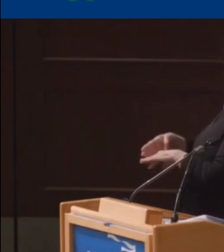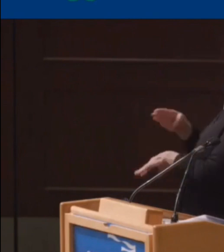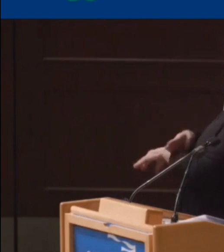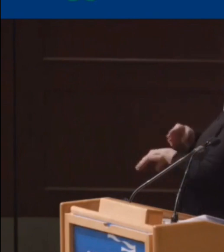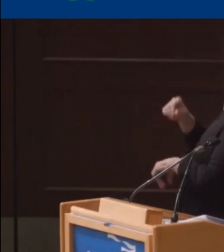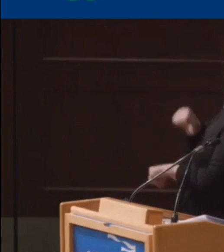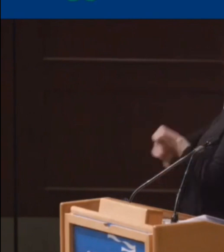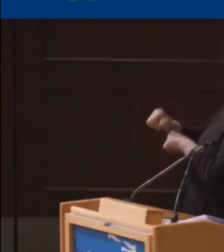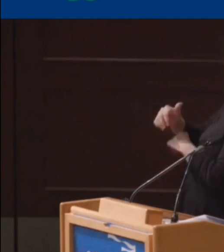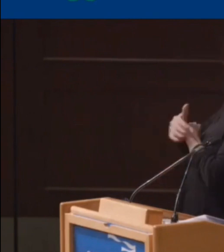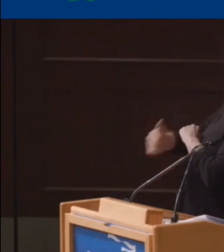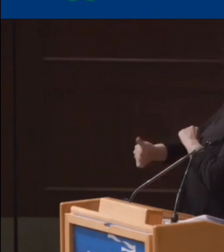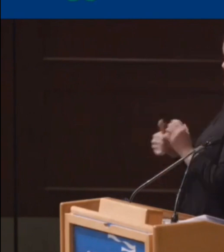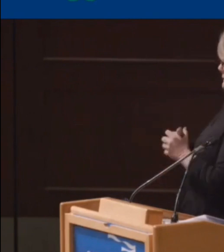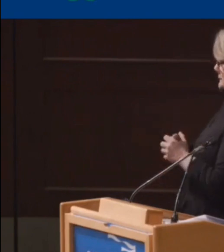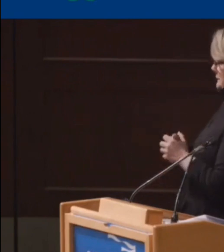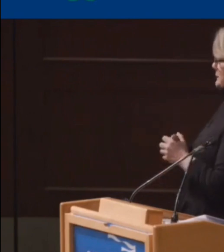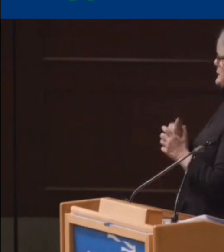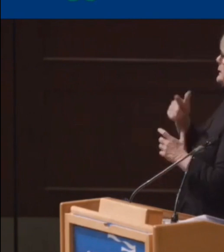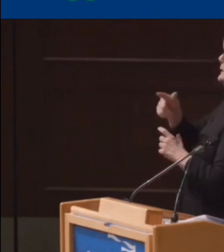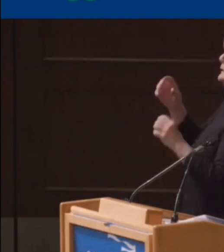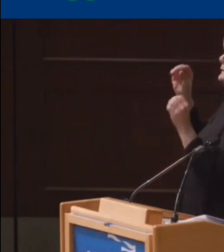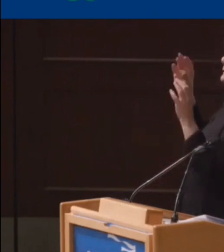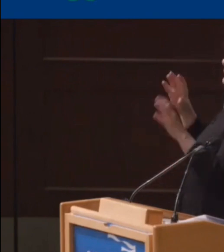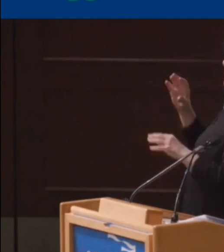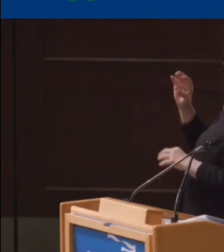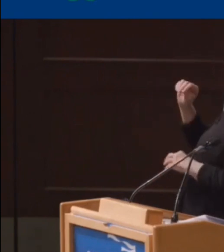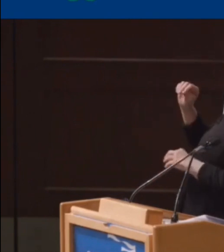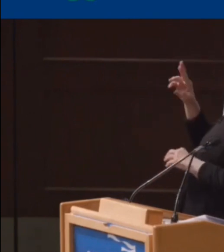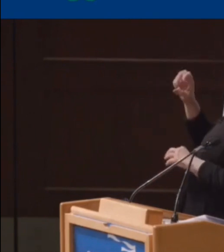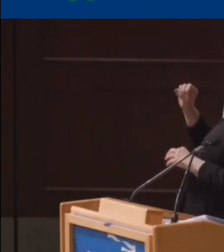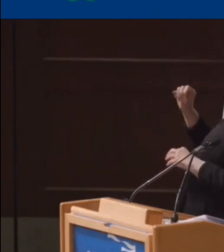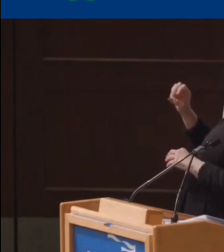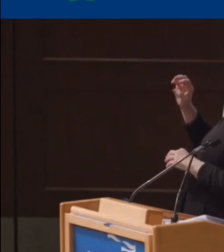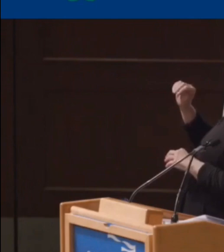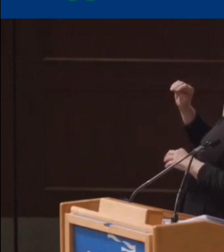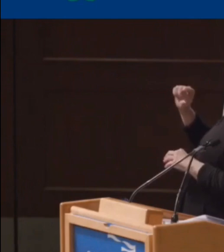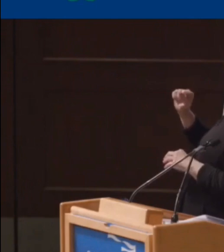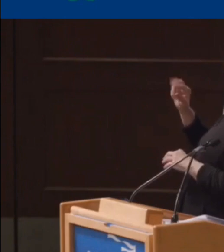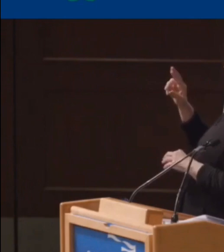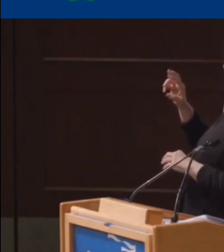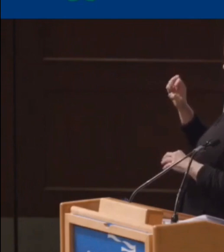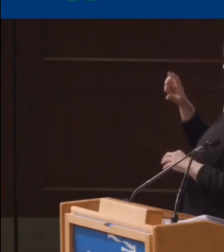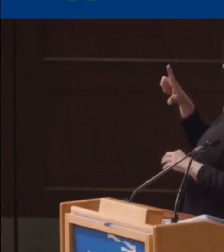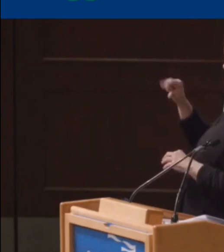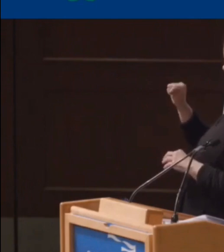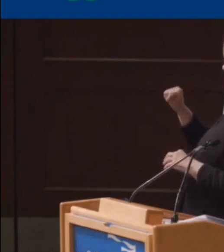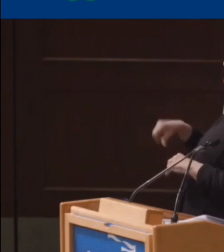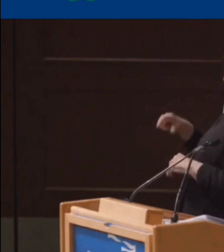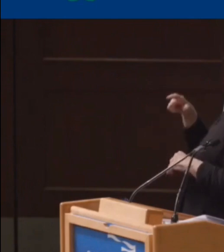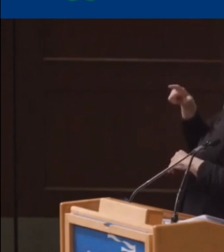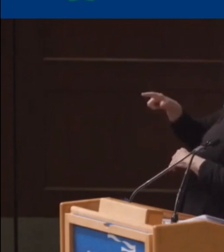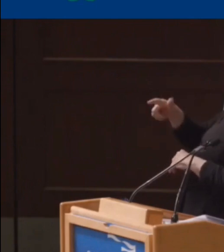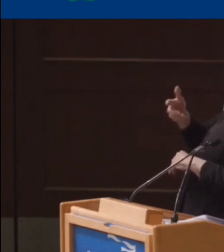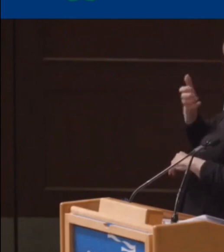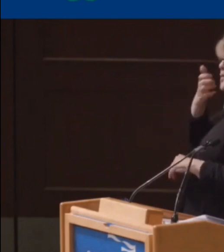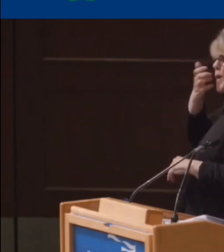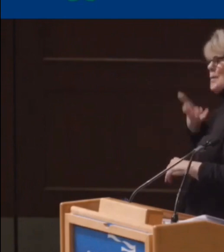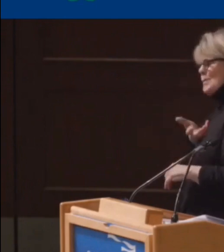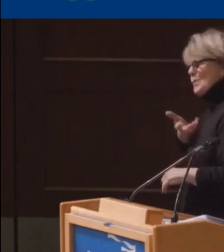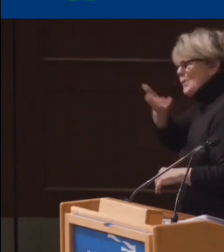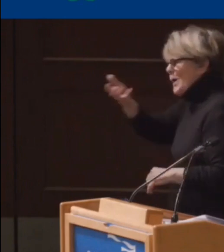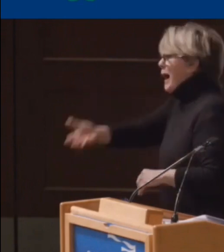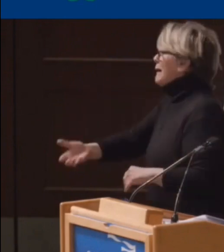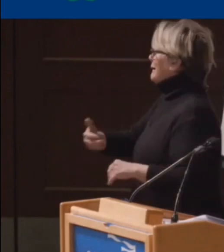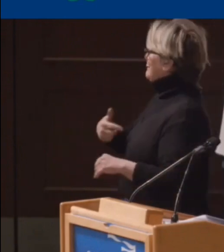skills. I worked with a teacher named Mrs. Marcello when I first got to Peasley. She gave me a warm welcome to the school,